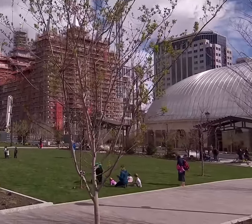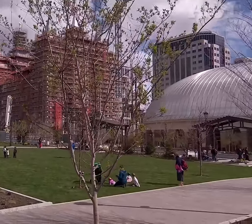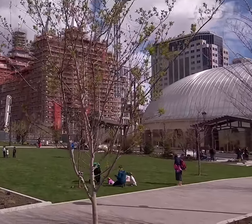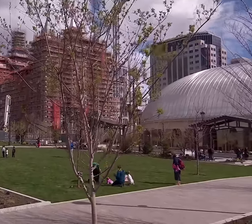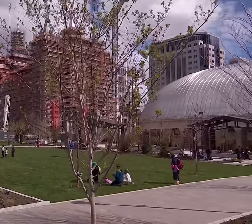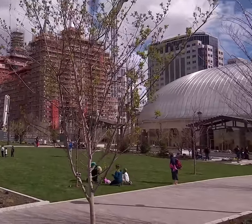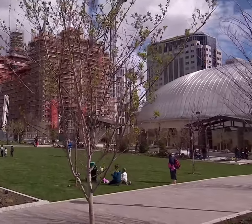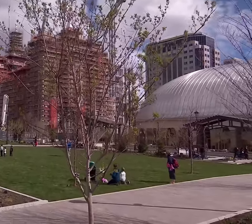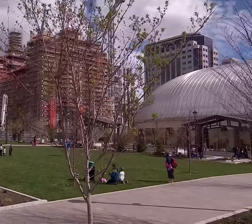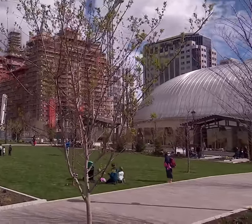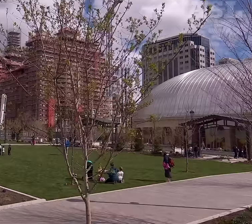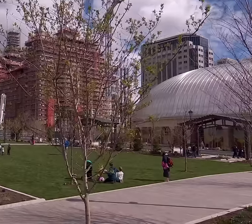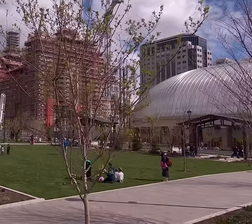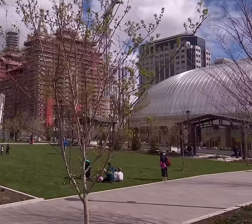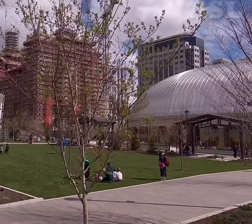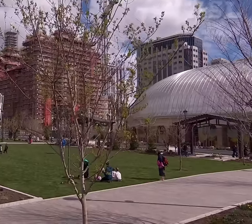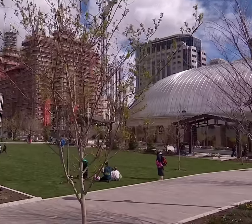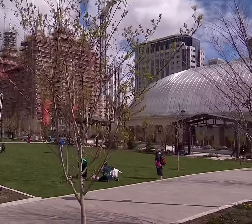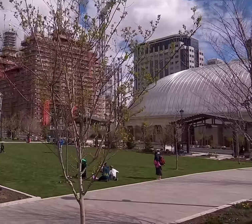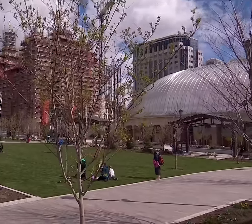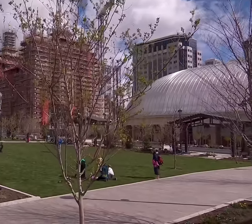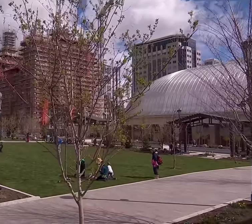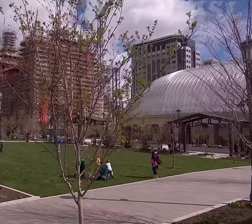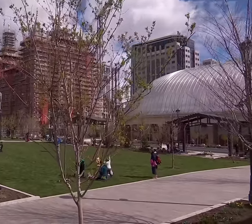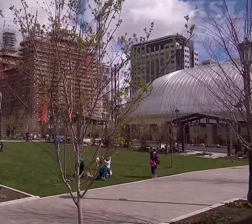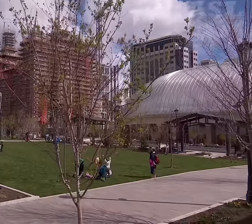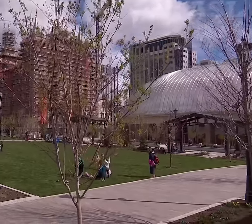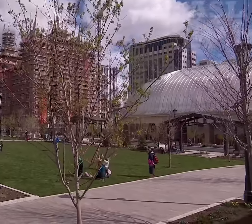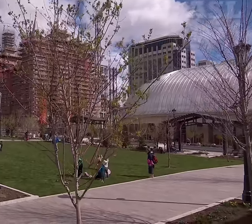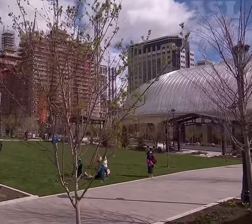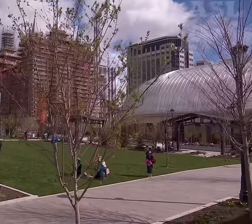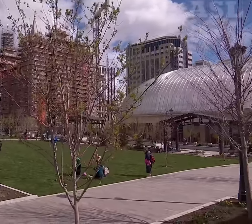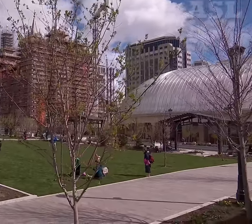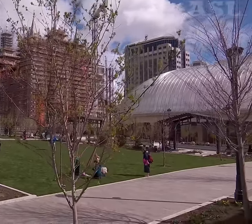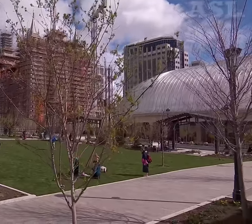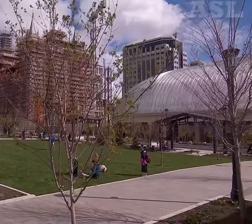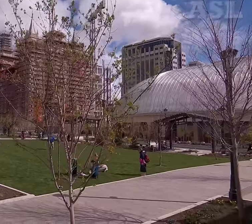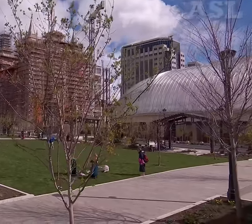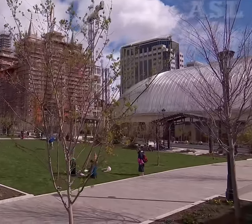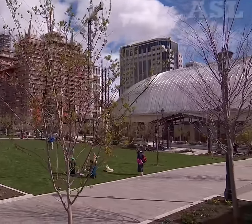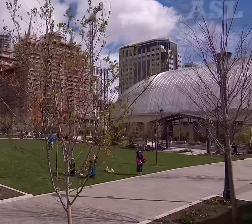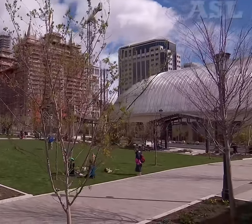or other use of this program without written consent is prohibited.